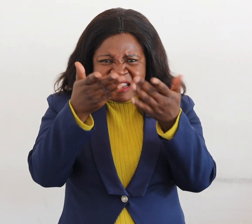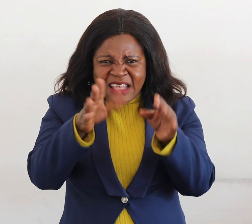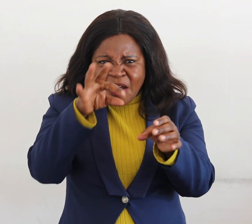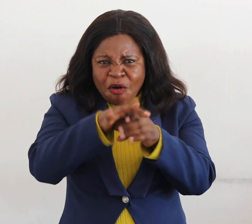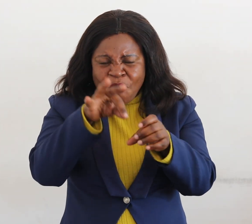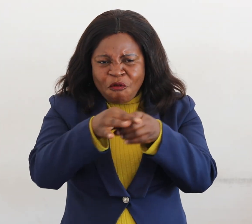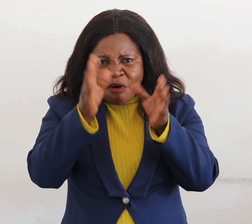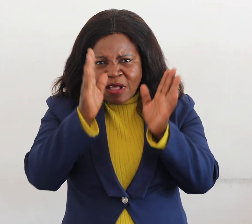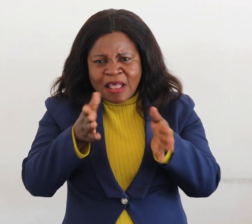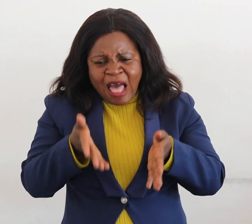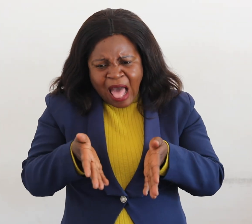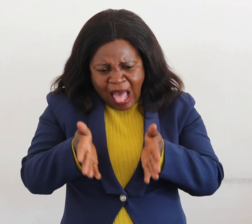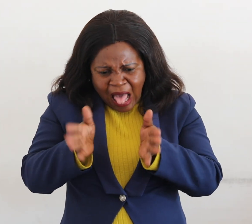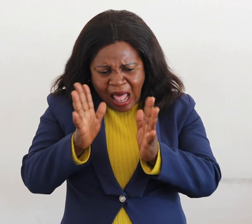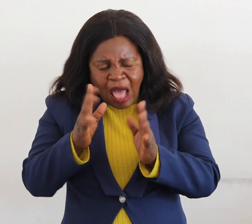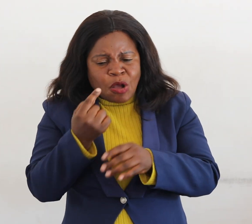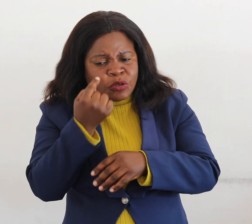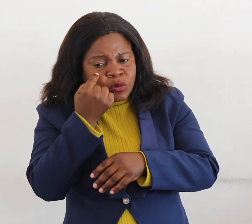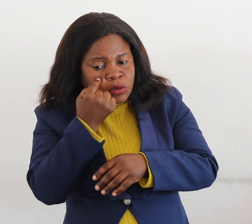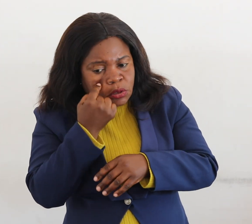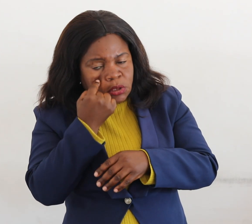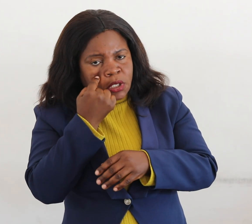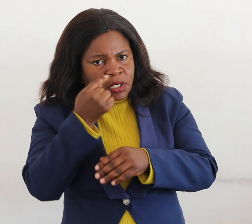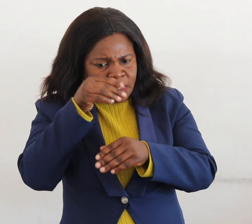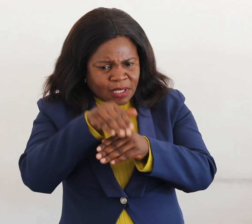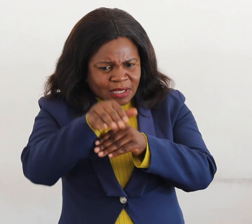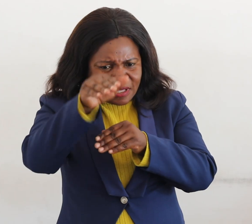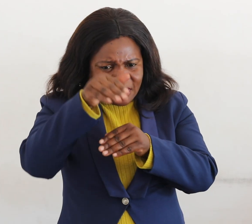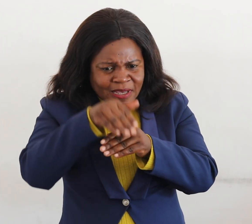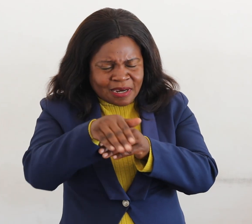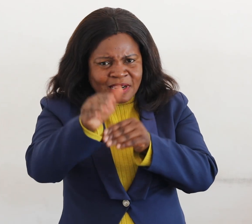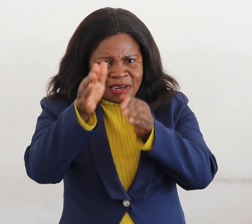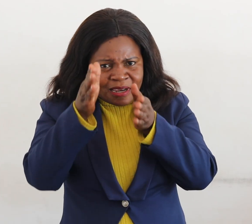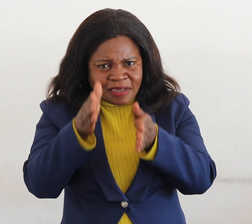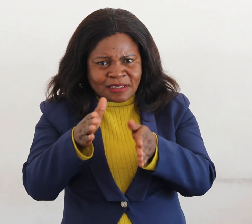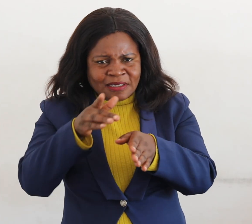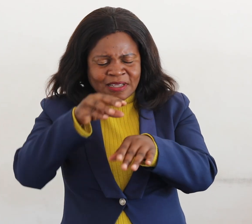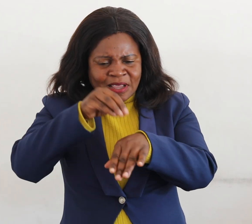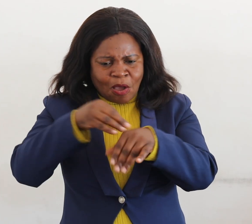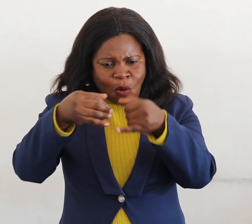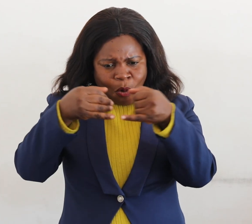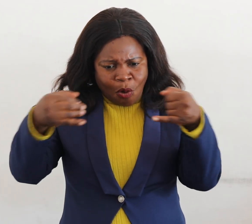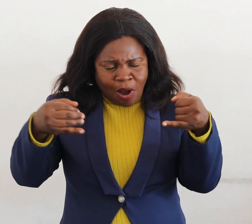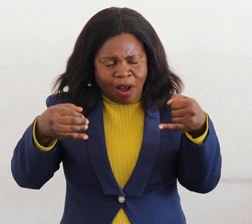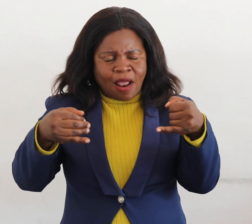the provisional register online during the period set by the Commission.